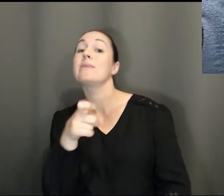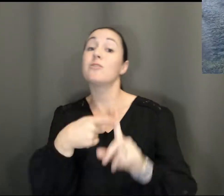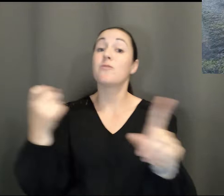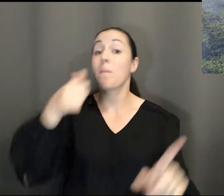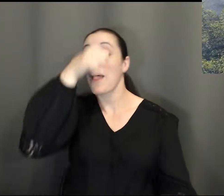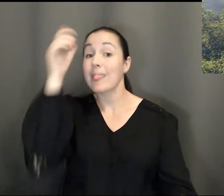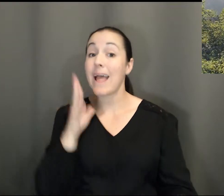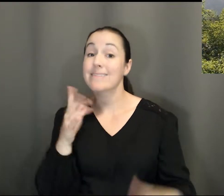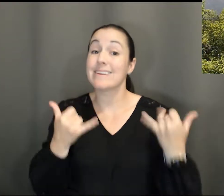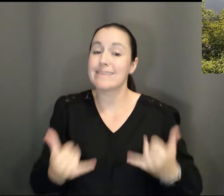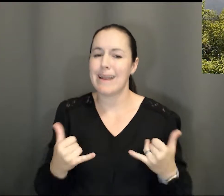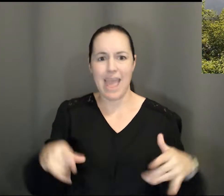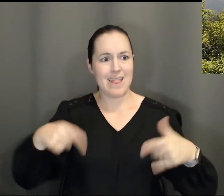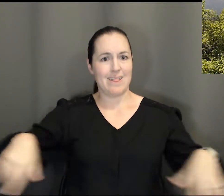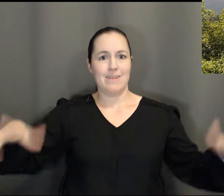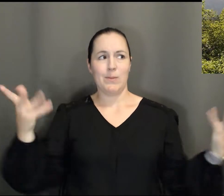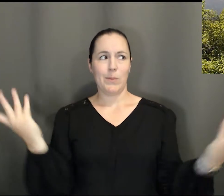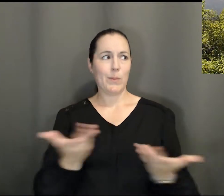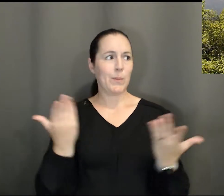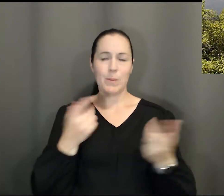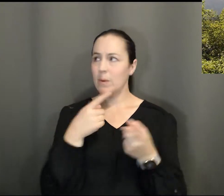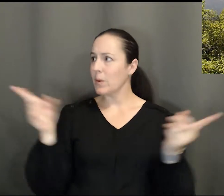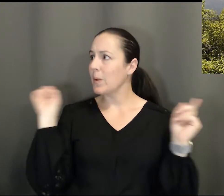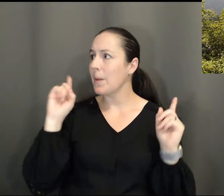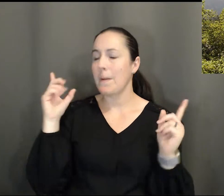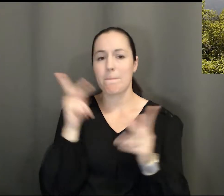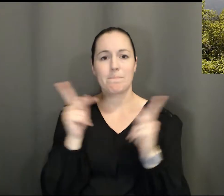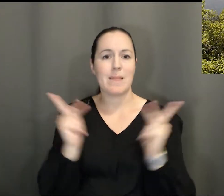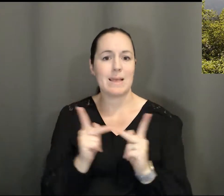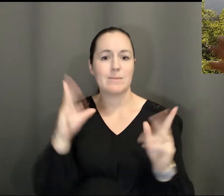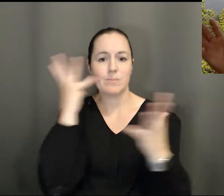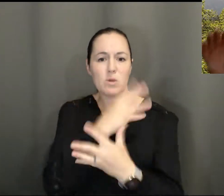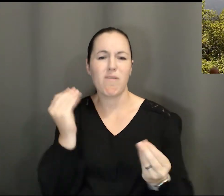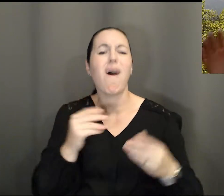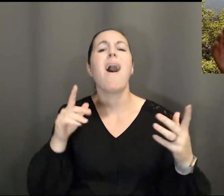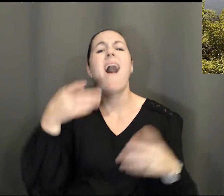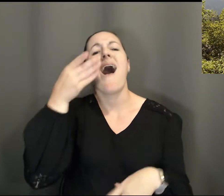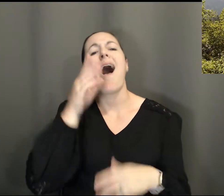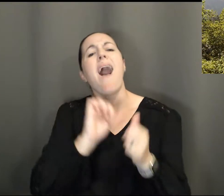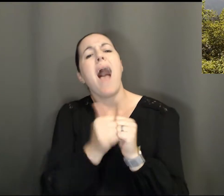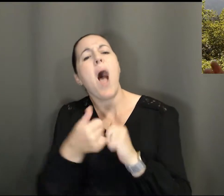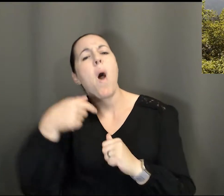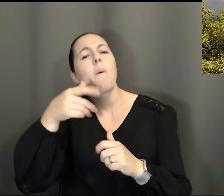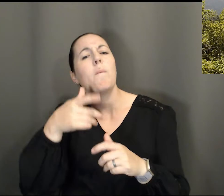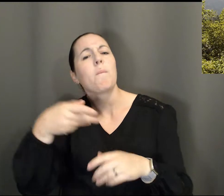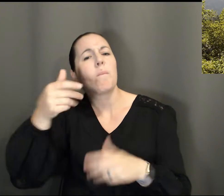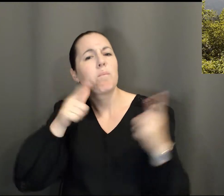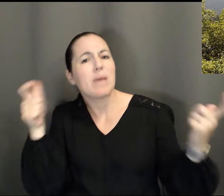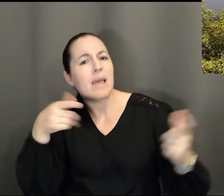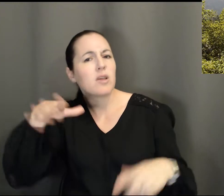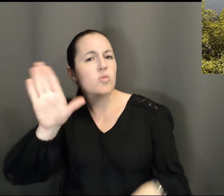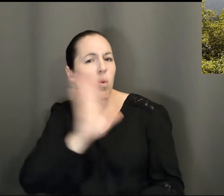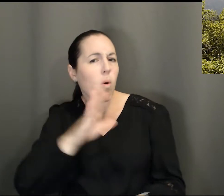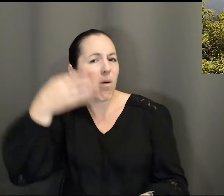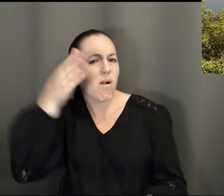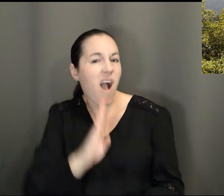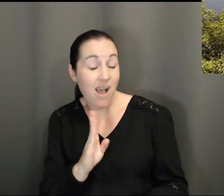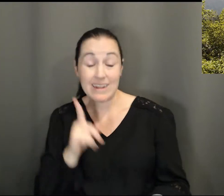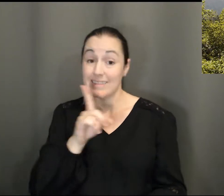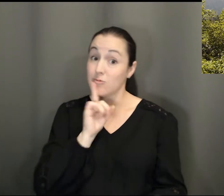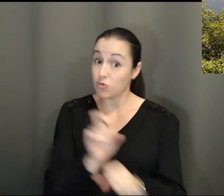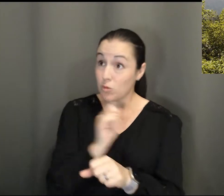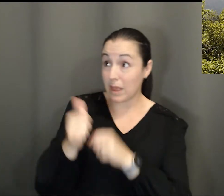He bigger than your fears? Is He bigger than your failures? Is He bigger than those unanswered questions that you carry around with you, maybe day after